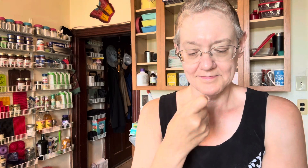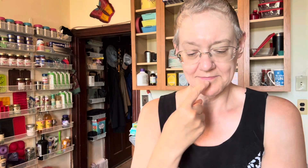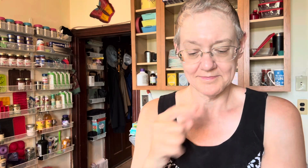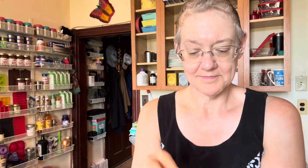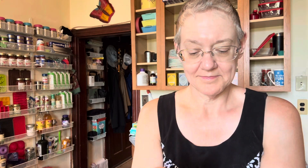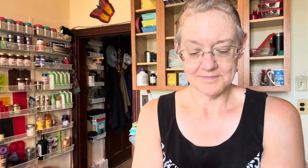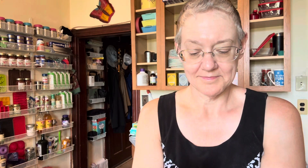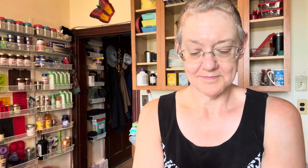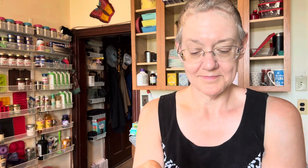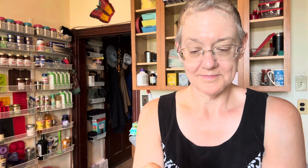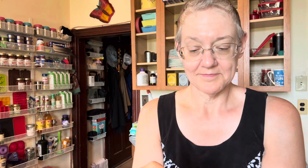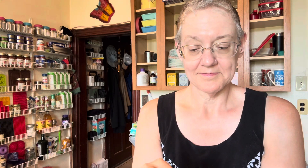6 capsules.